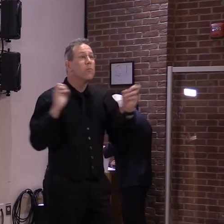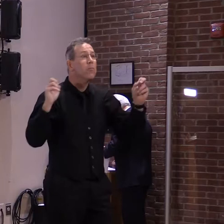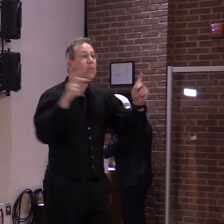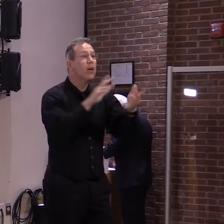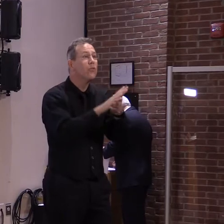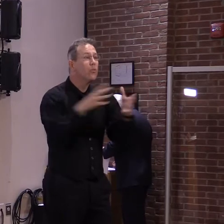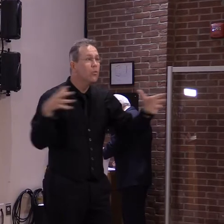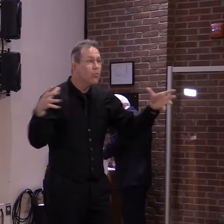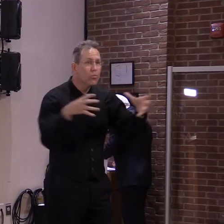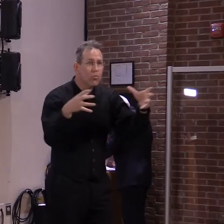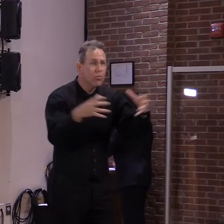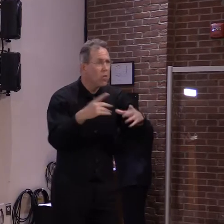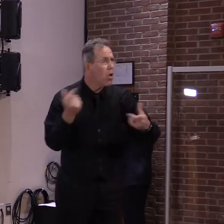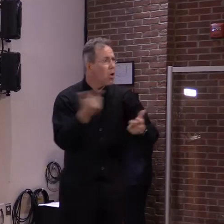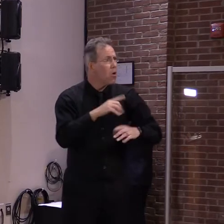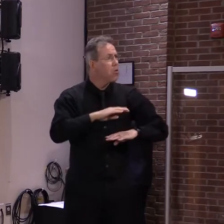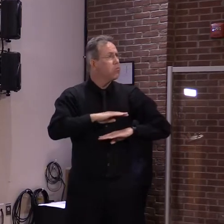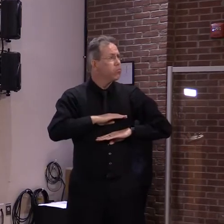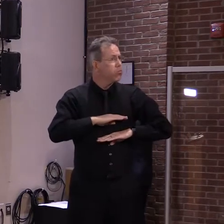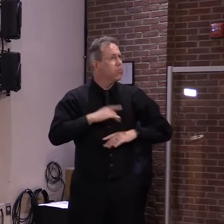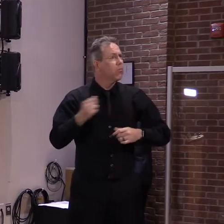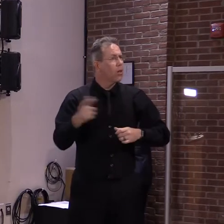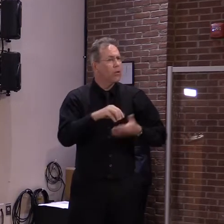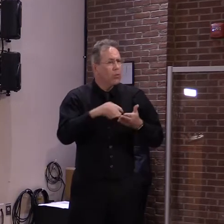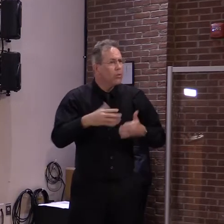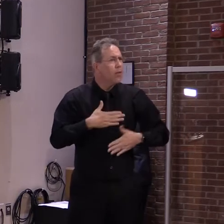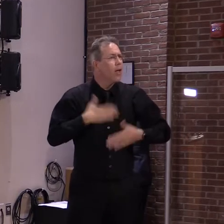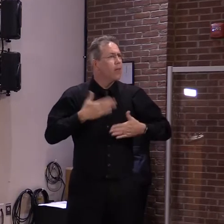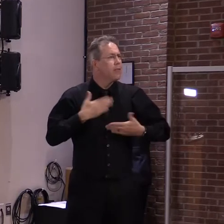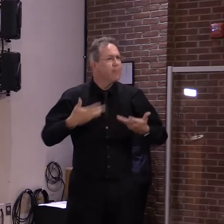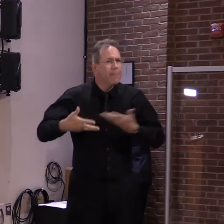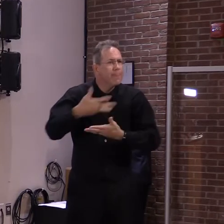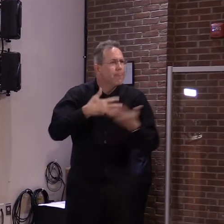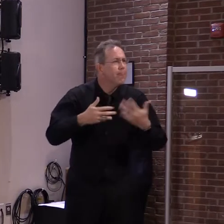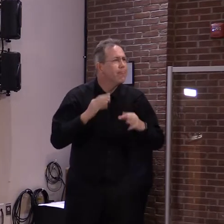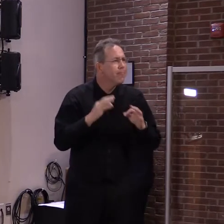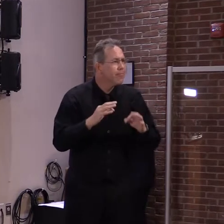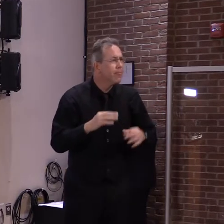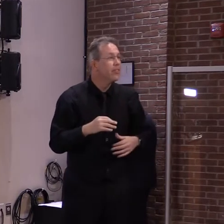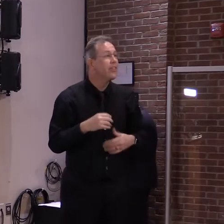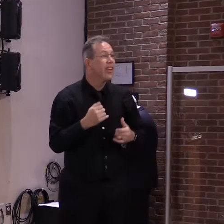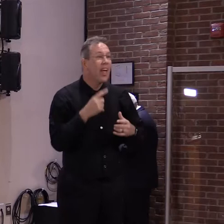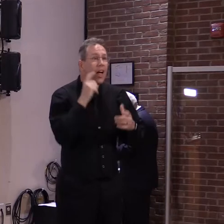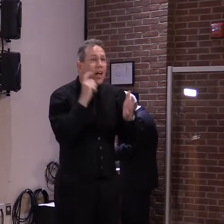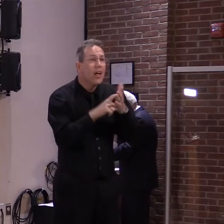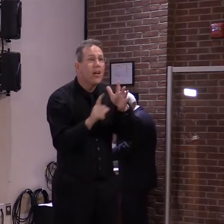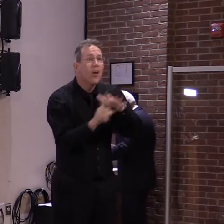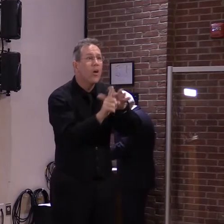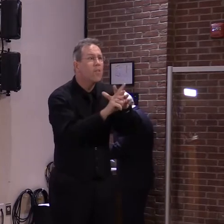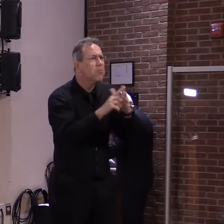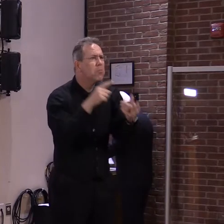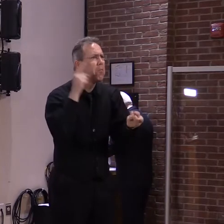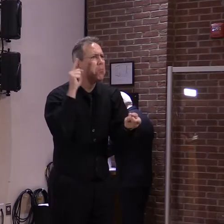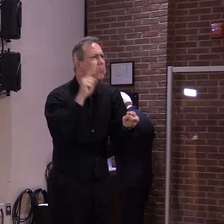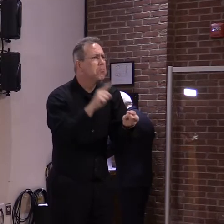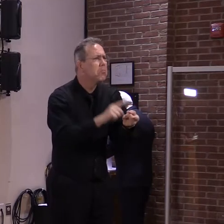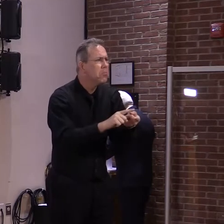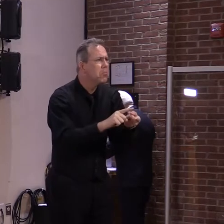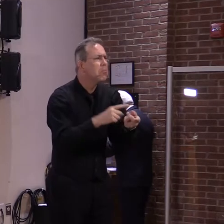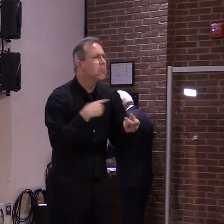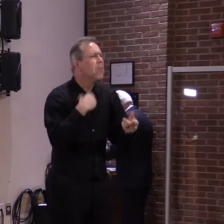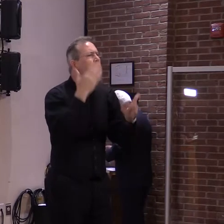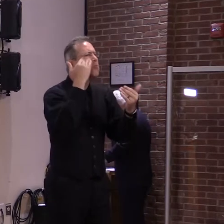pleased with the results we've seen so far, and now with the case counts coming down, I expect even more districts will be expanding their in-person learning